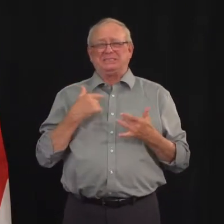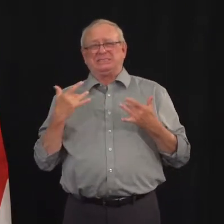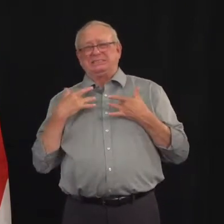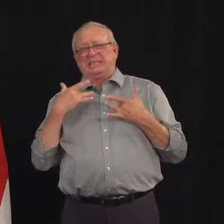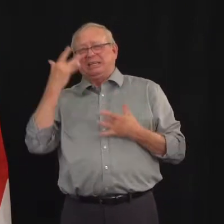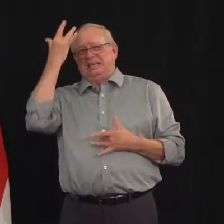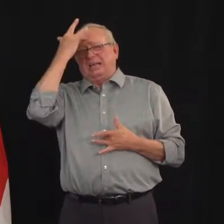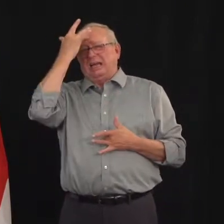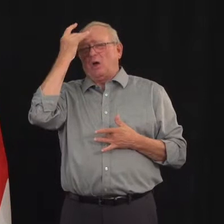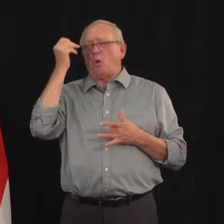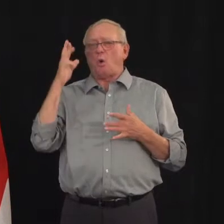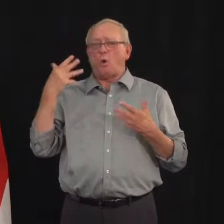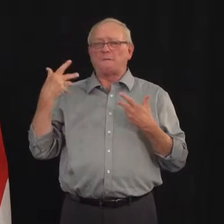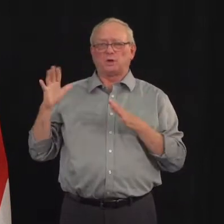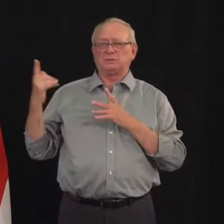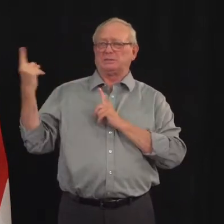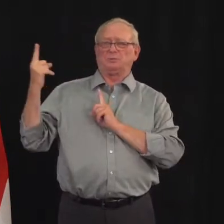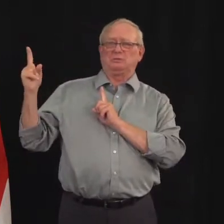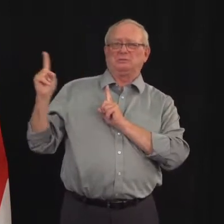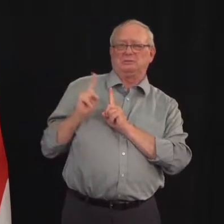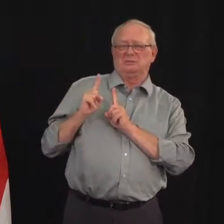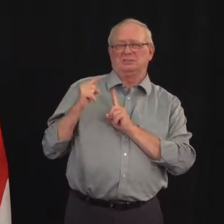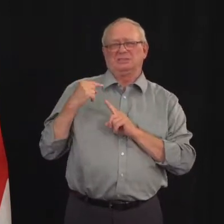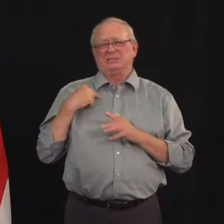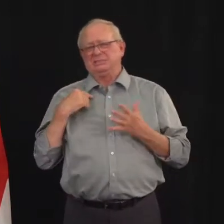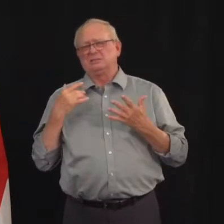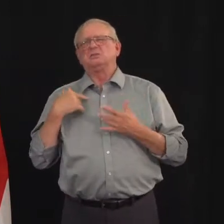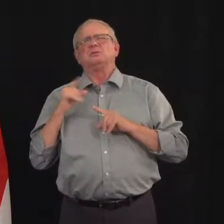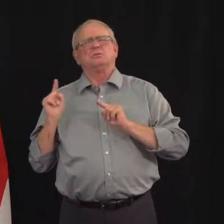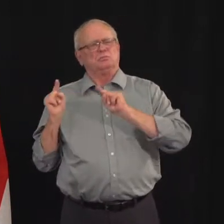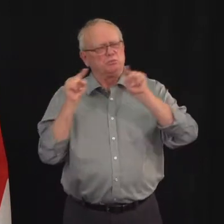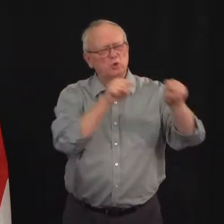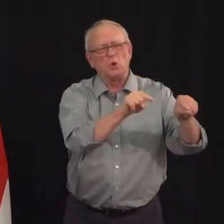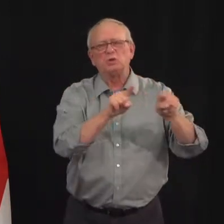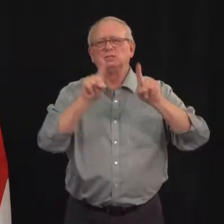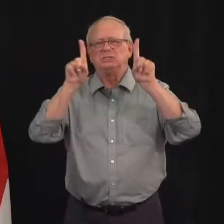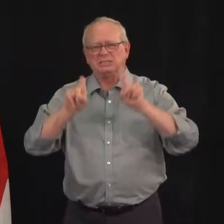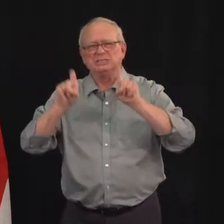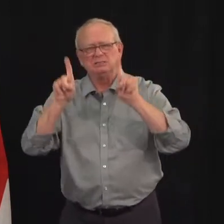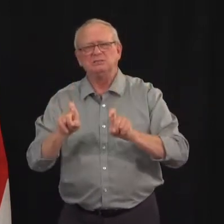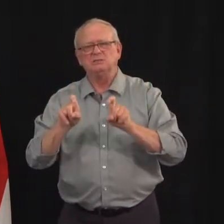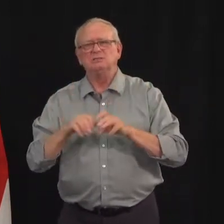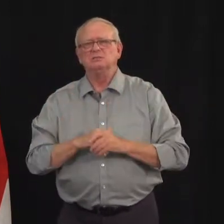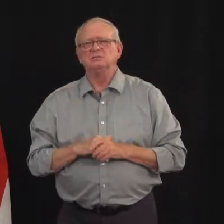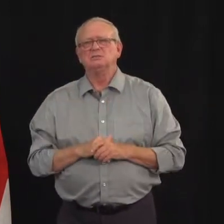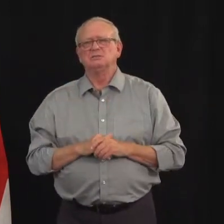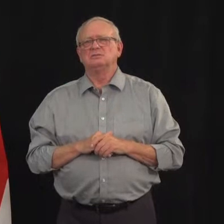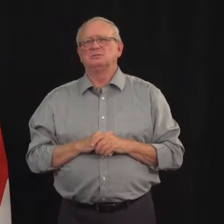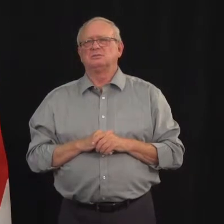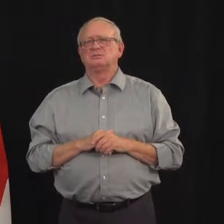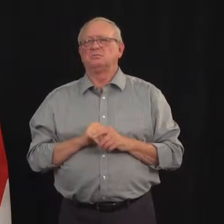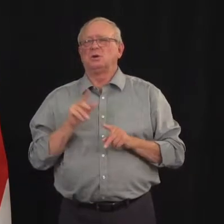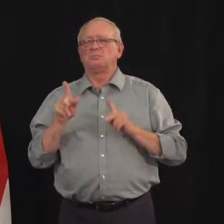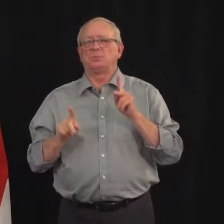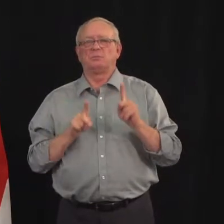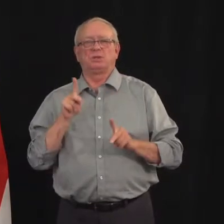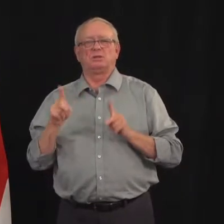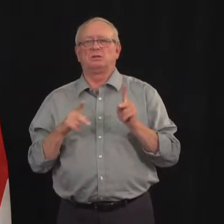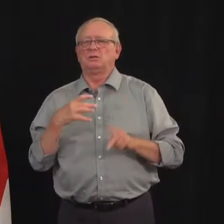many have asked if there is a quicker way to receive COVID-19 test results. There is good news on this